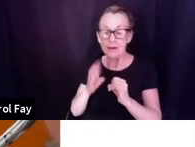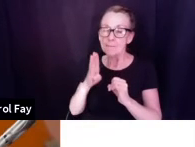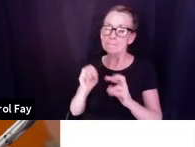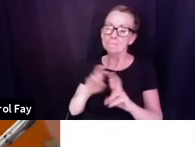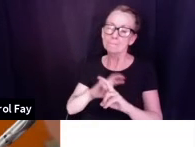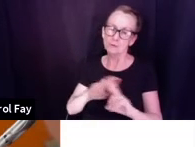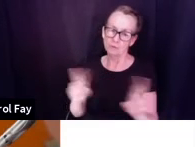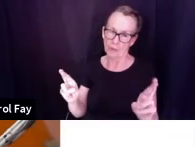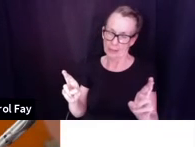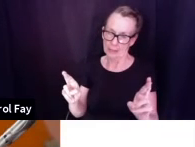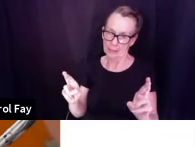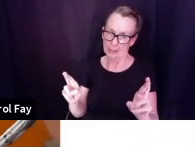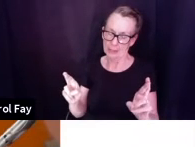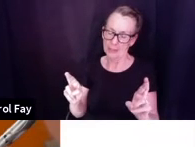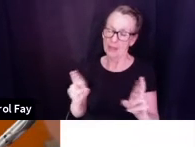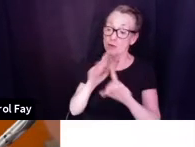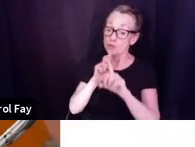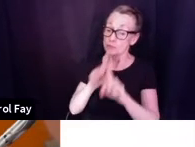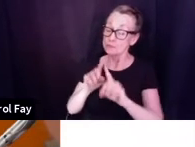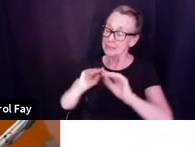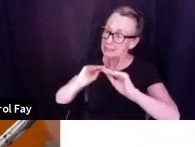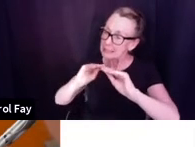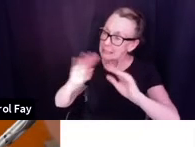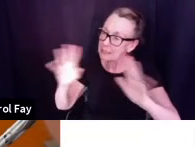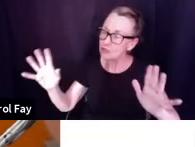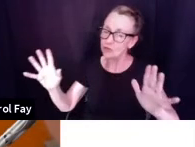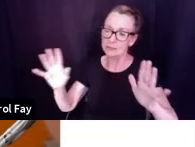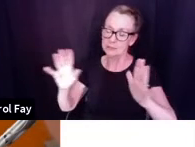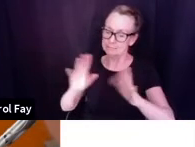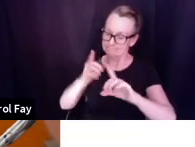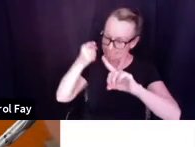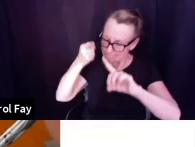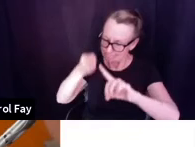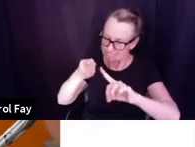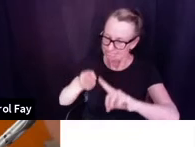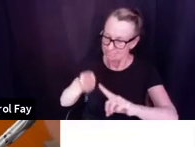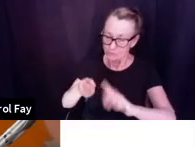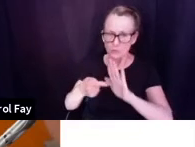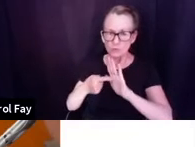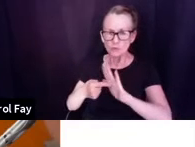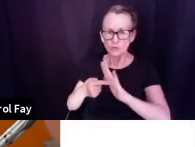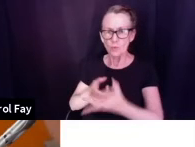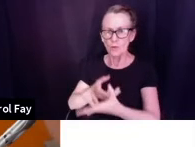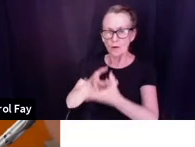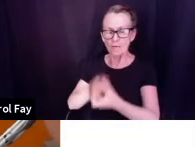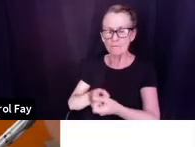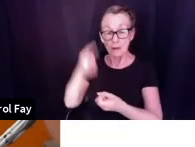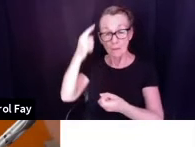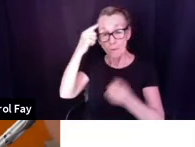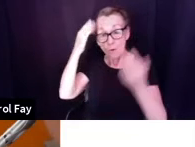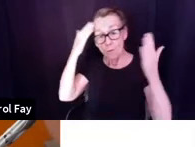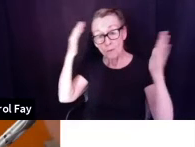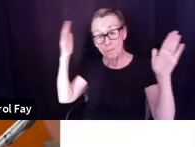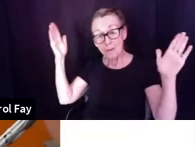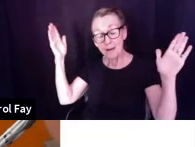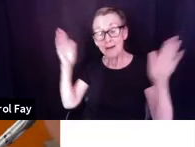prepared. Respond clearly and concisely. Exude confidence. Keep an open mind and be